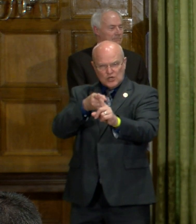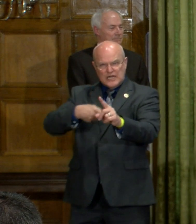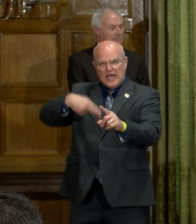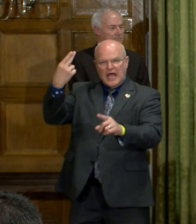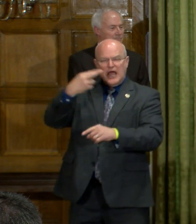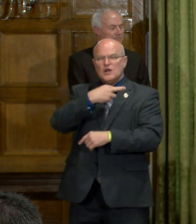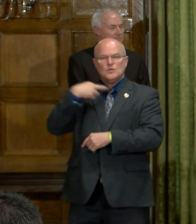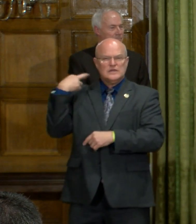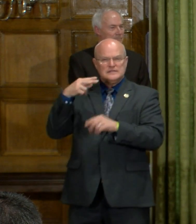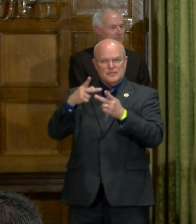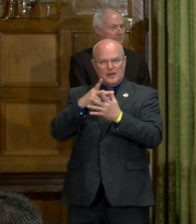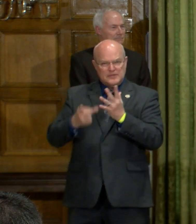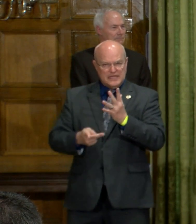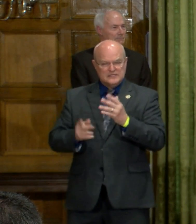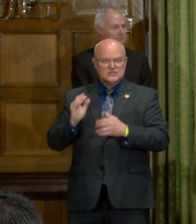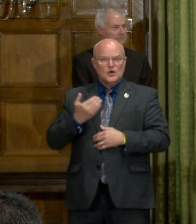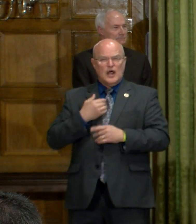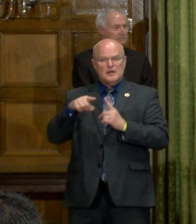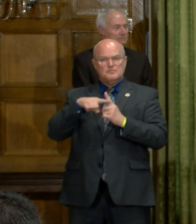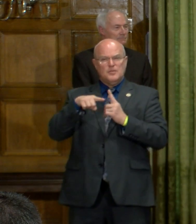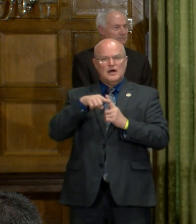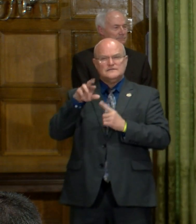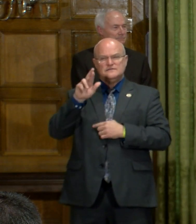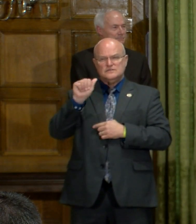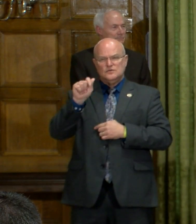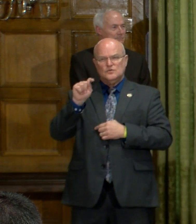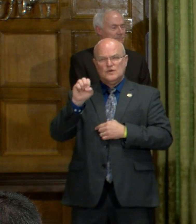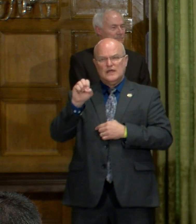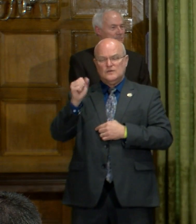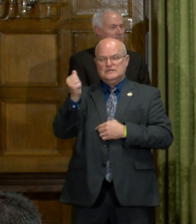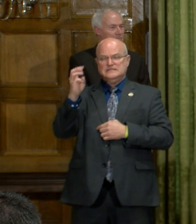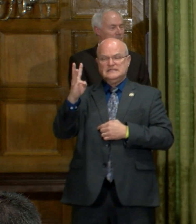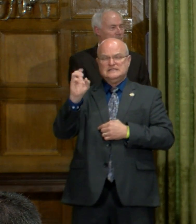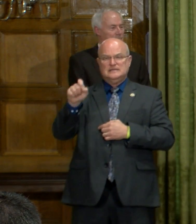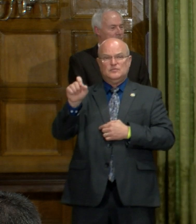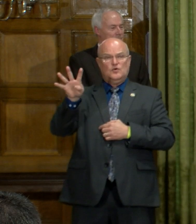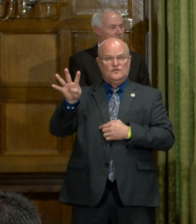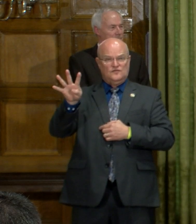high-risk populations, and so our positivity rate was 16.4.